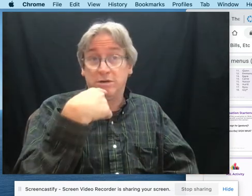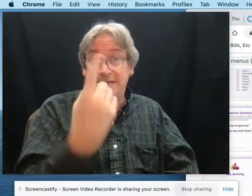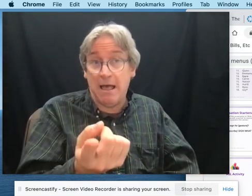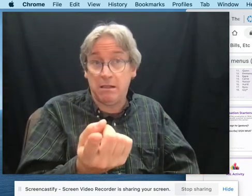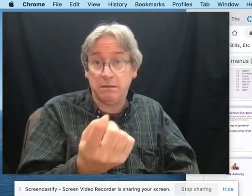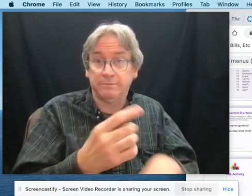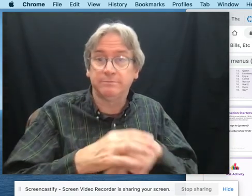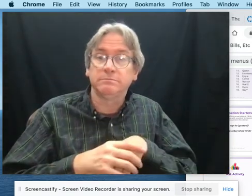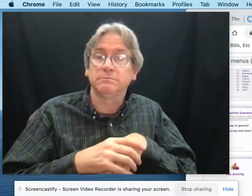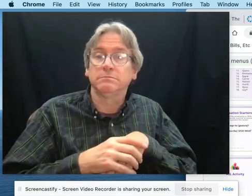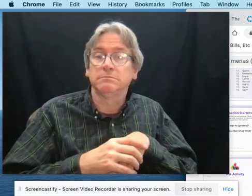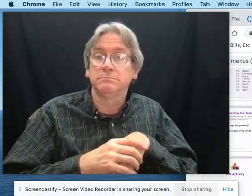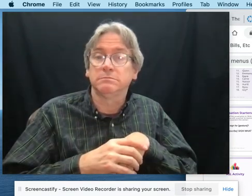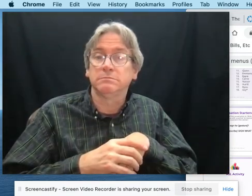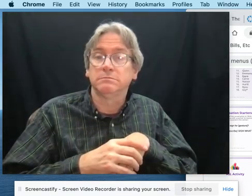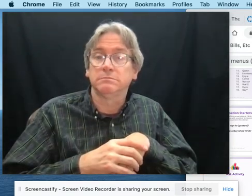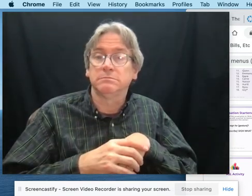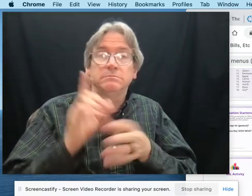or tell.